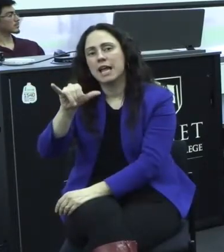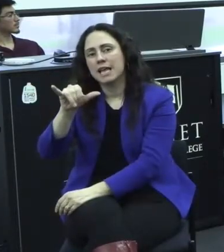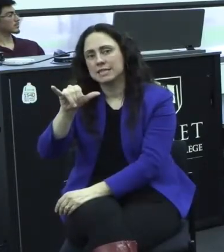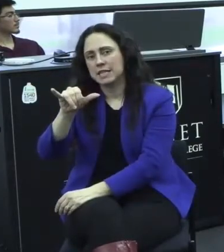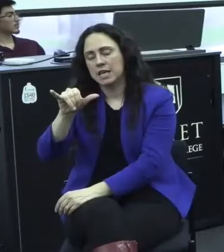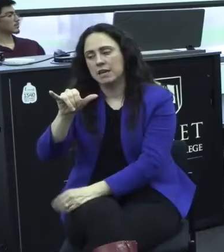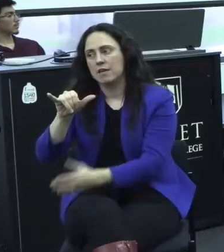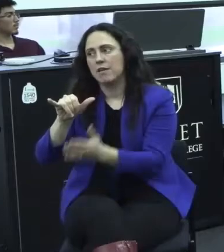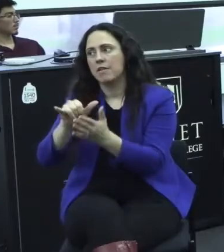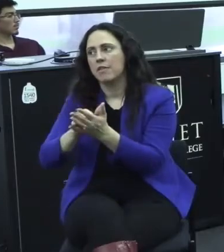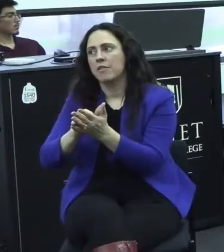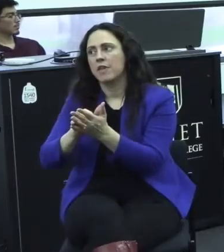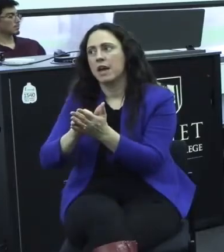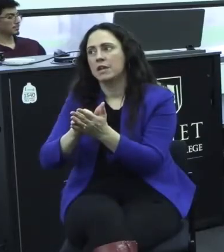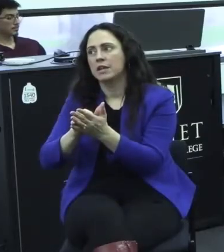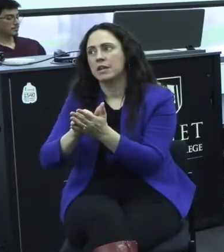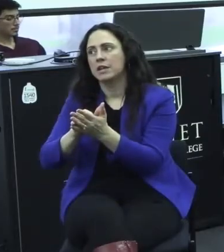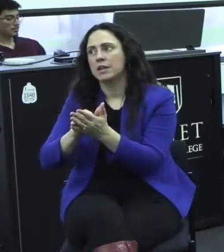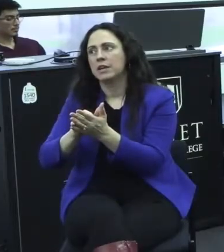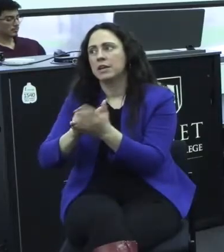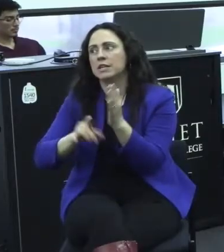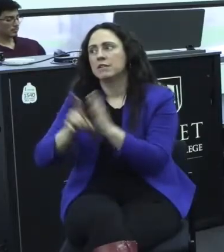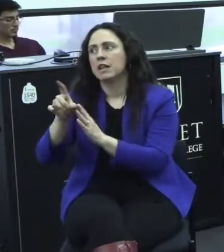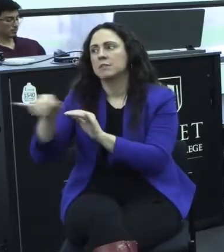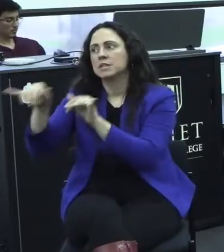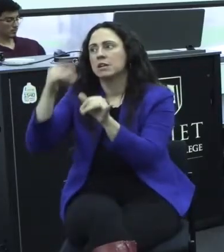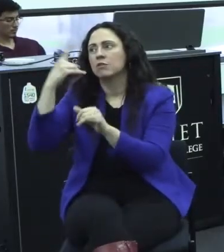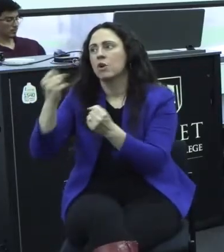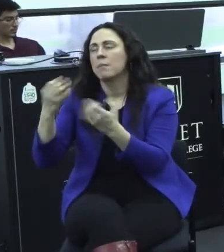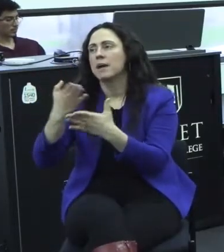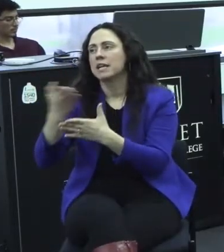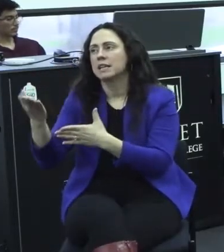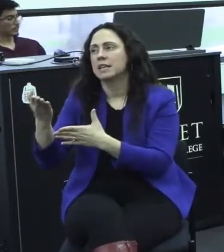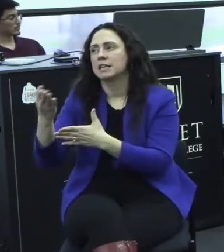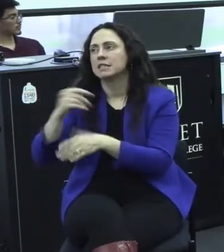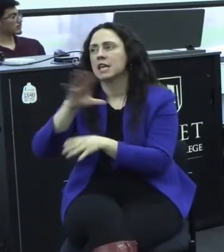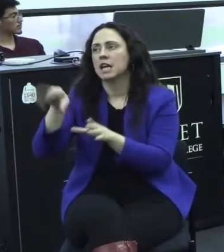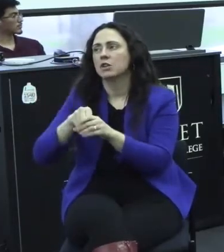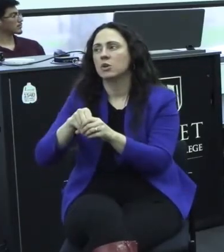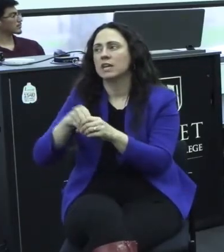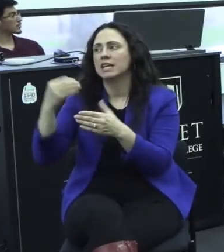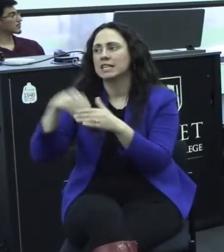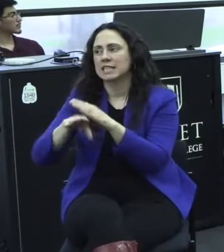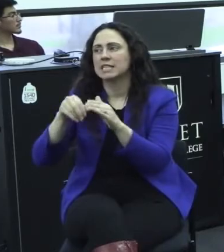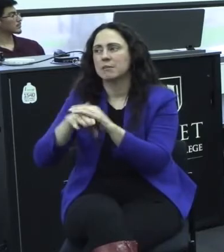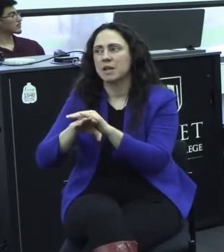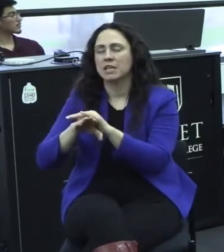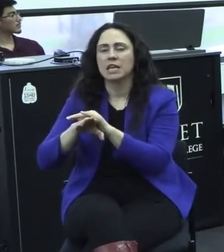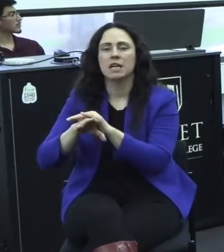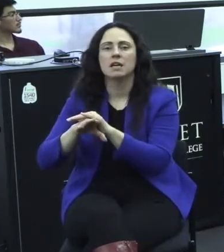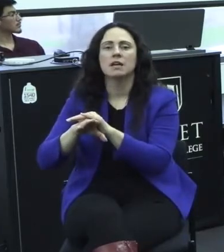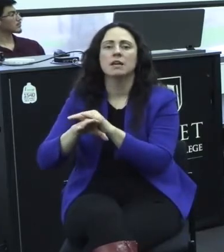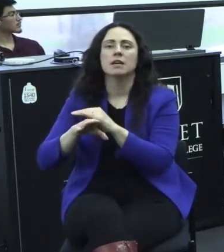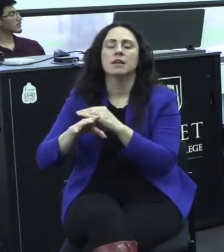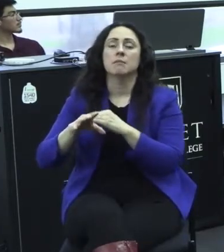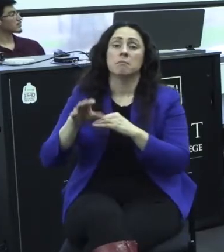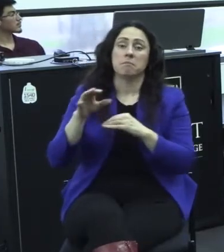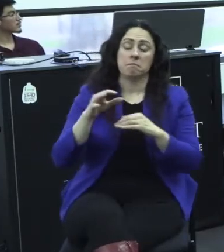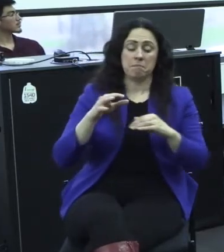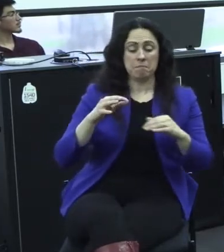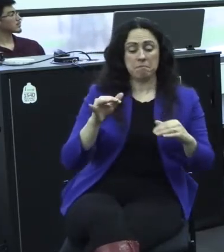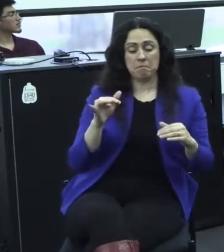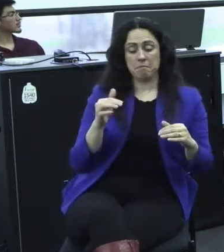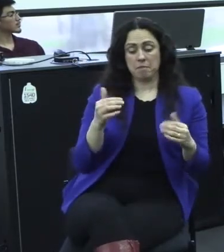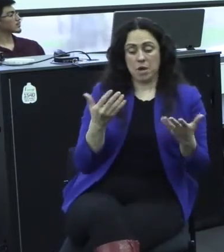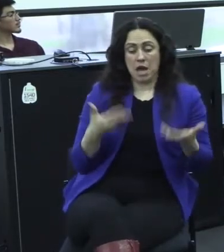ANSI develops standards for a number of things, including accessibility. So as an architect,